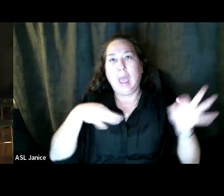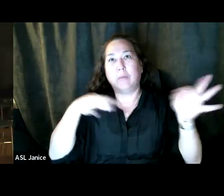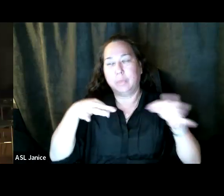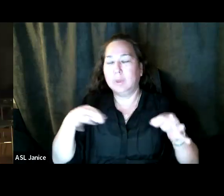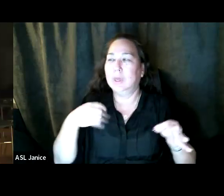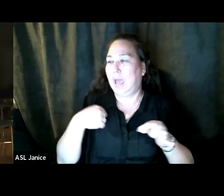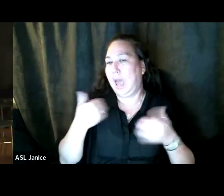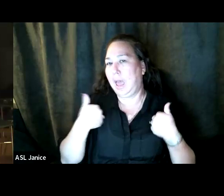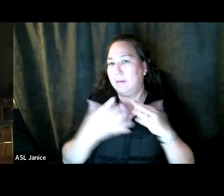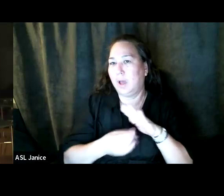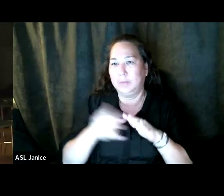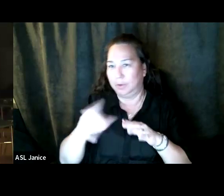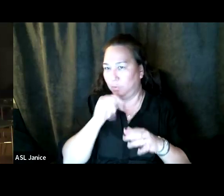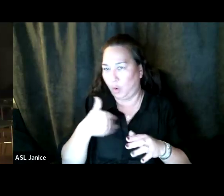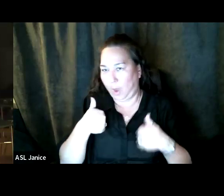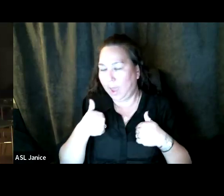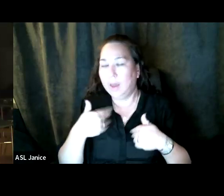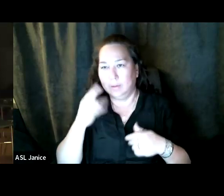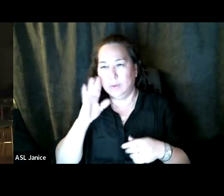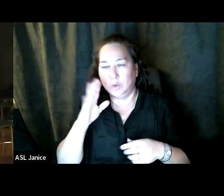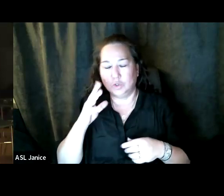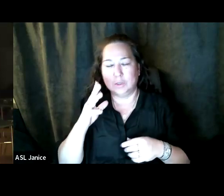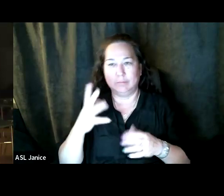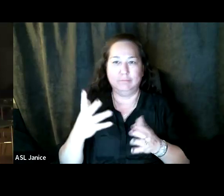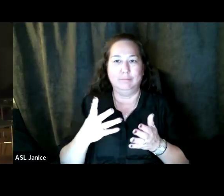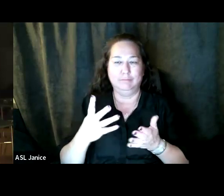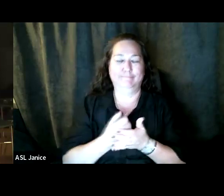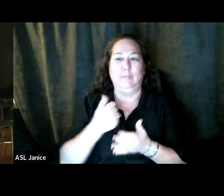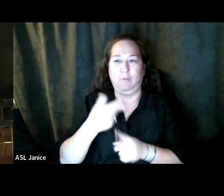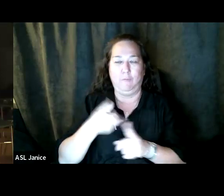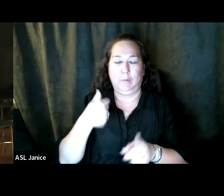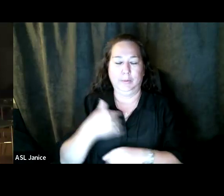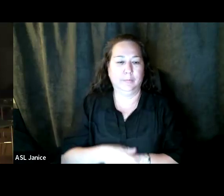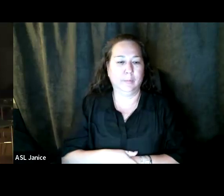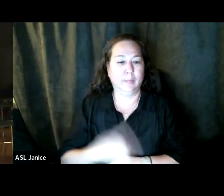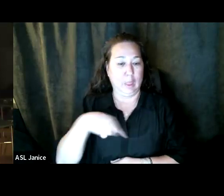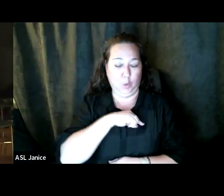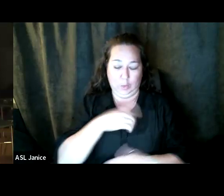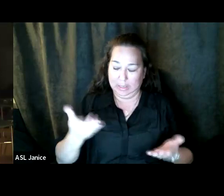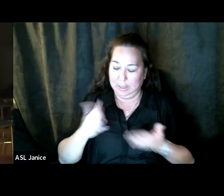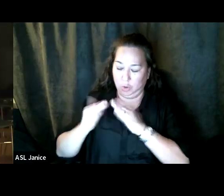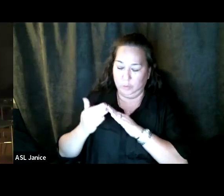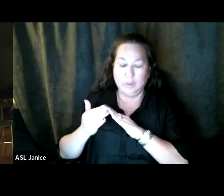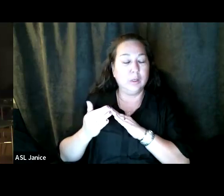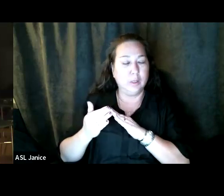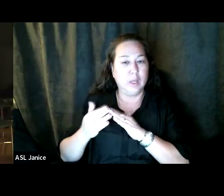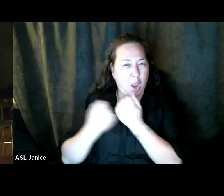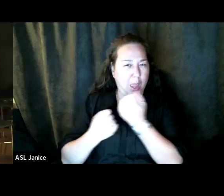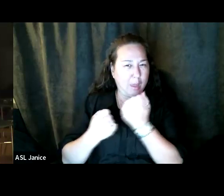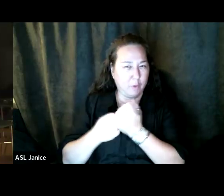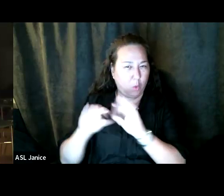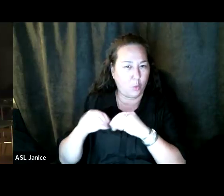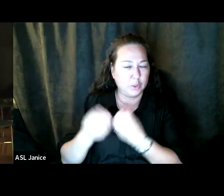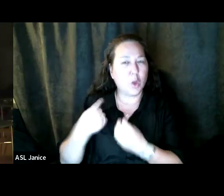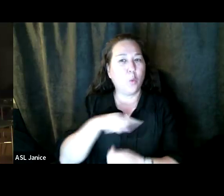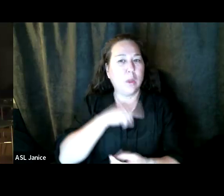haven't received it, just catch my eye. So we and the community advocate organizations that we work with all believe in the need